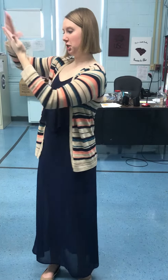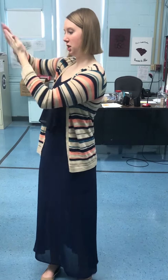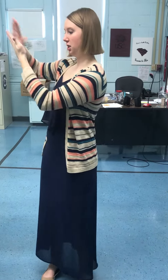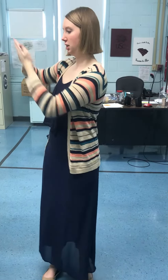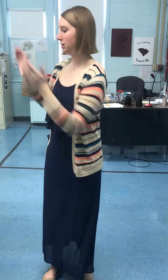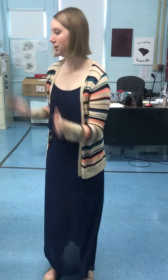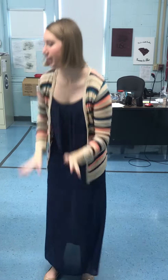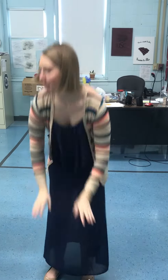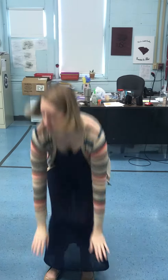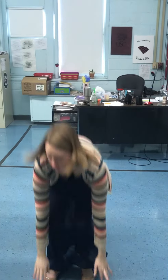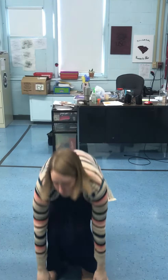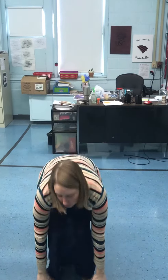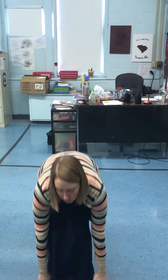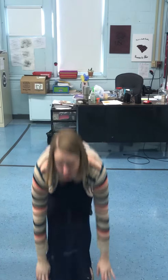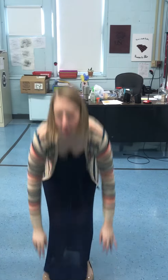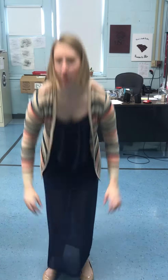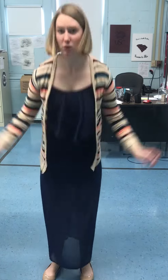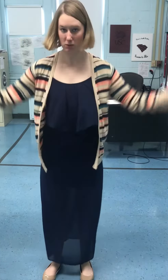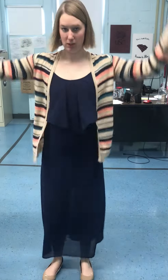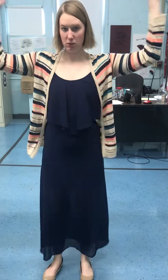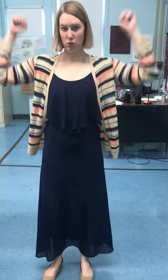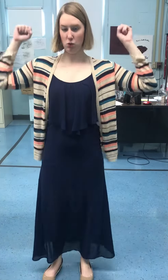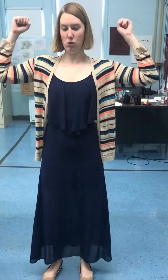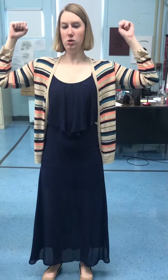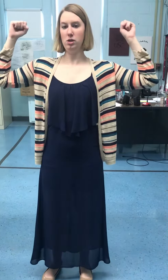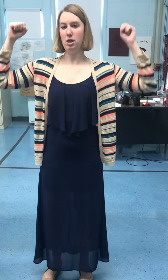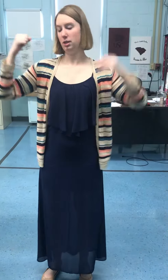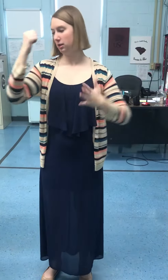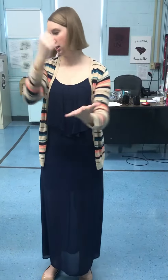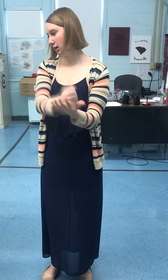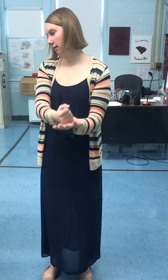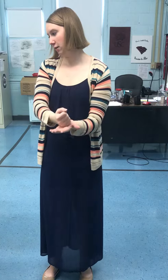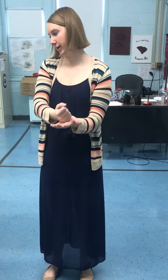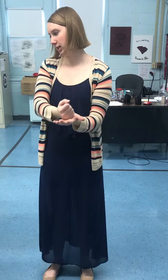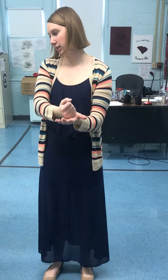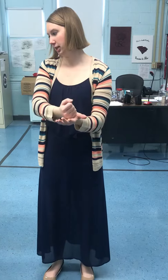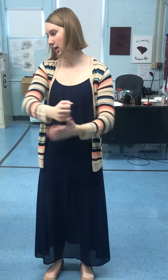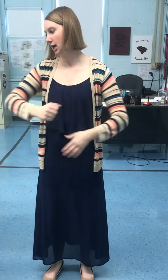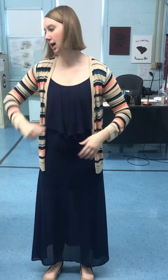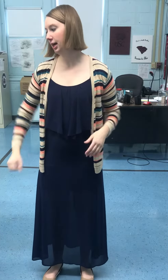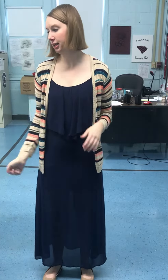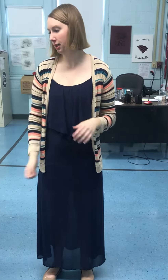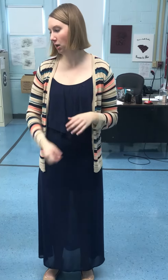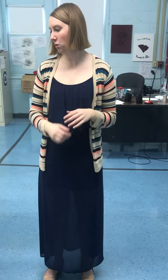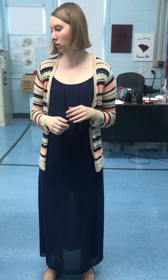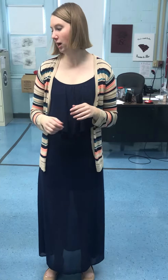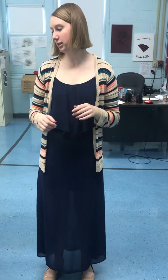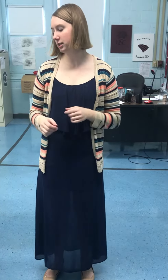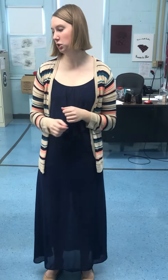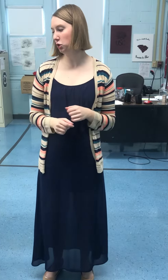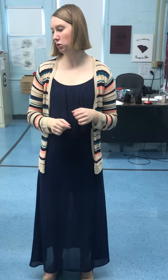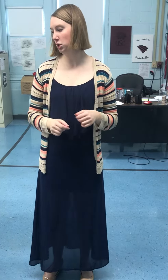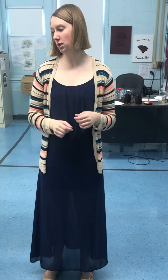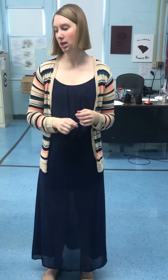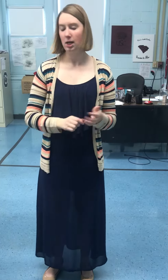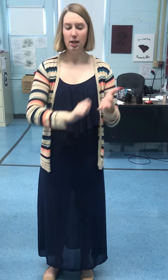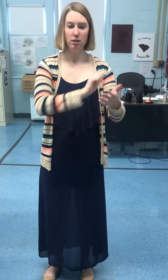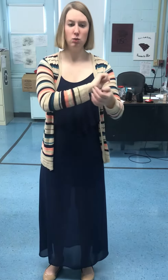landowners who control the government. And constitution is